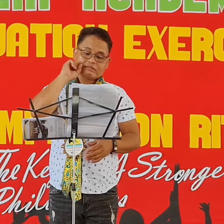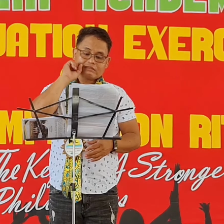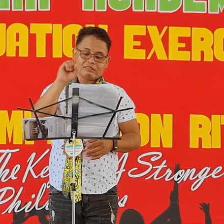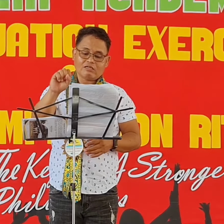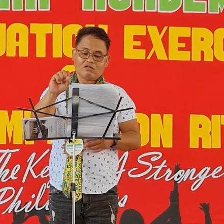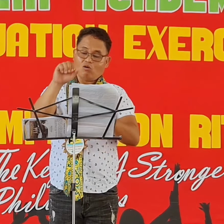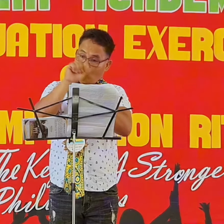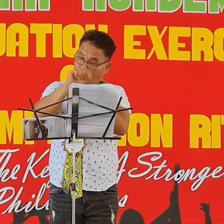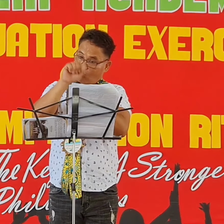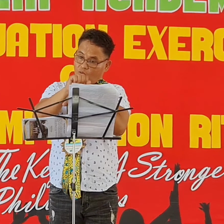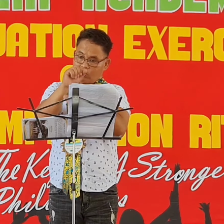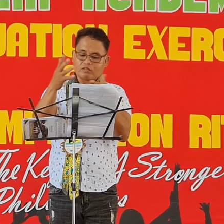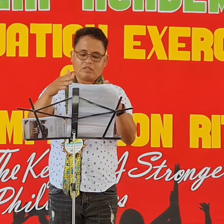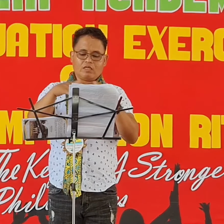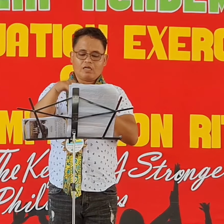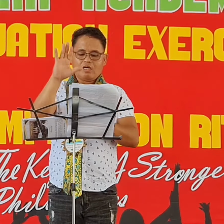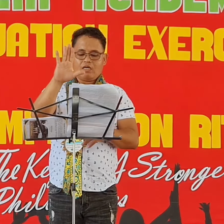That she worked here at BDA.